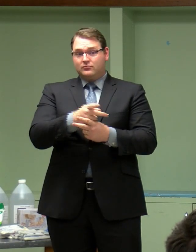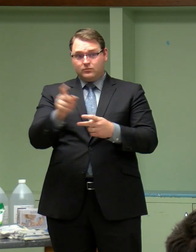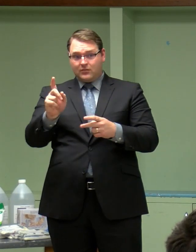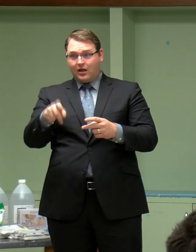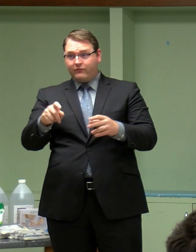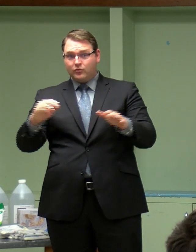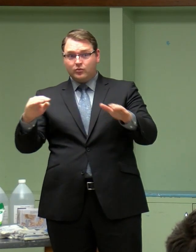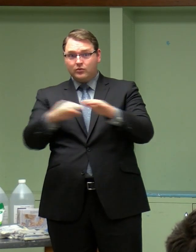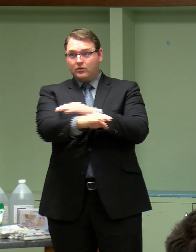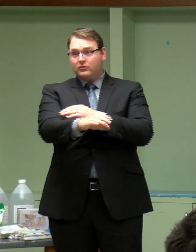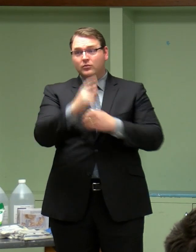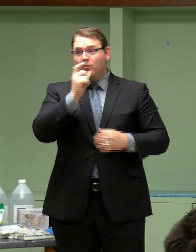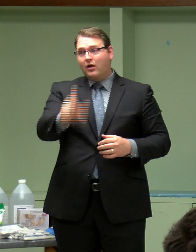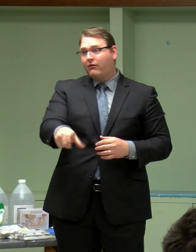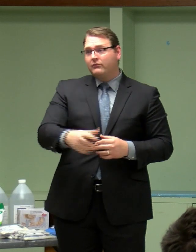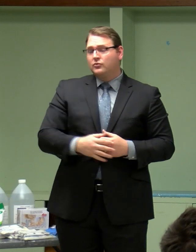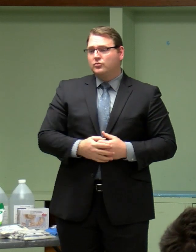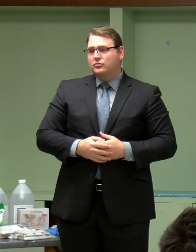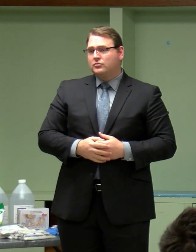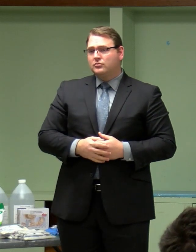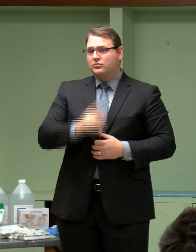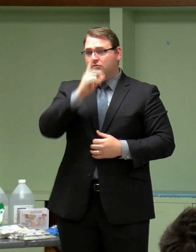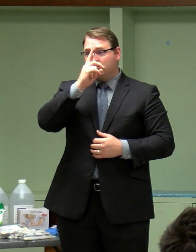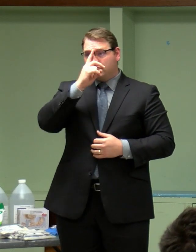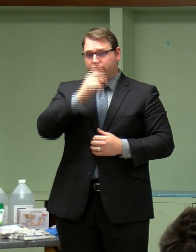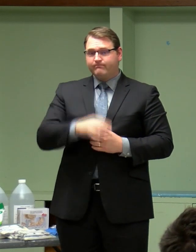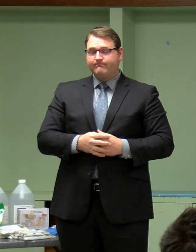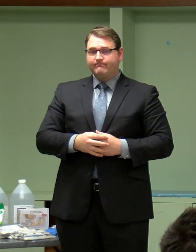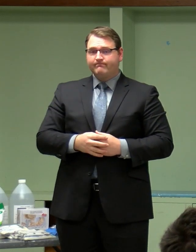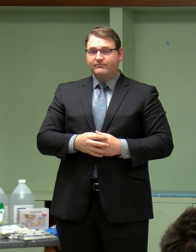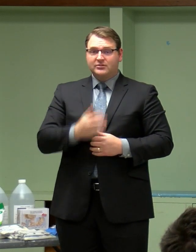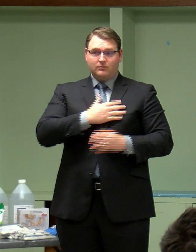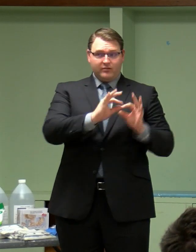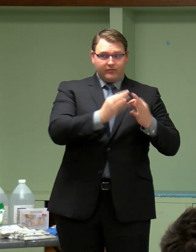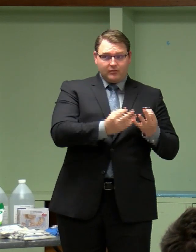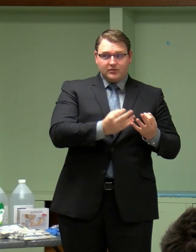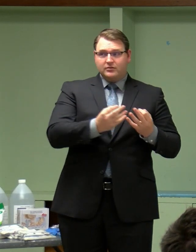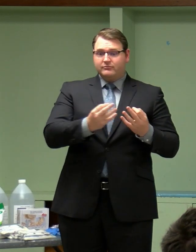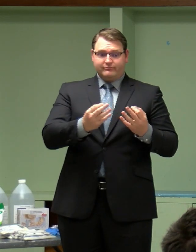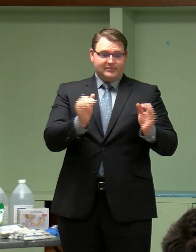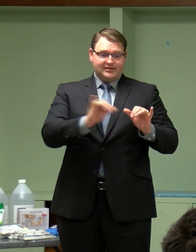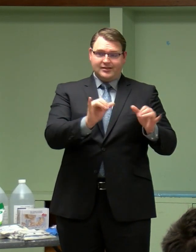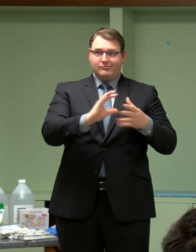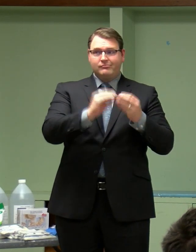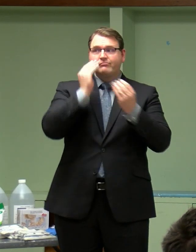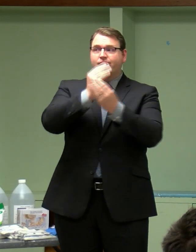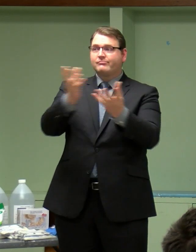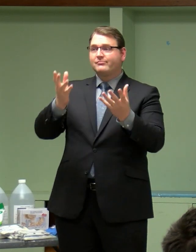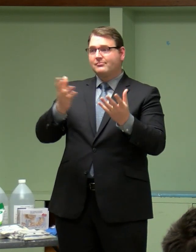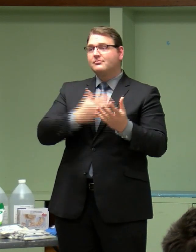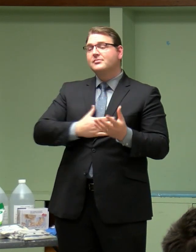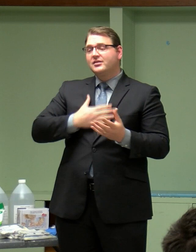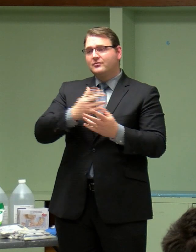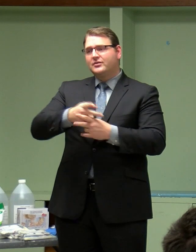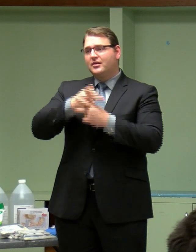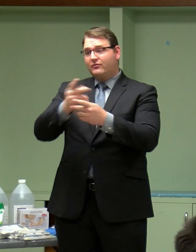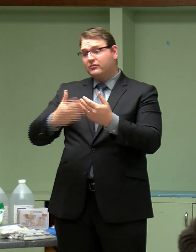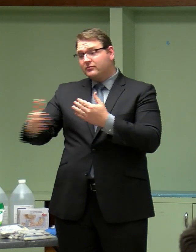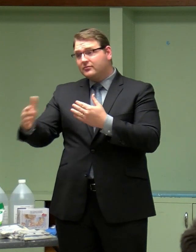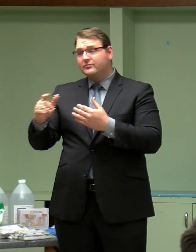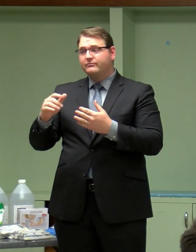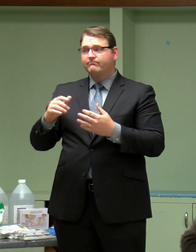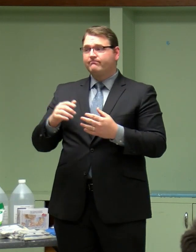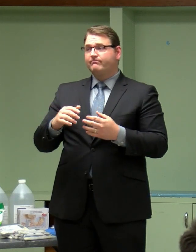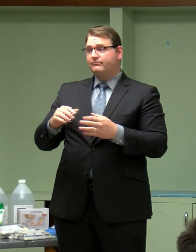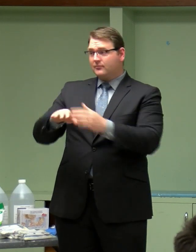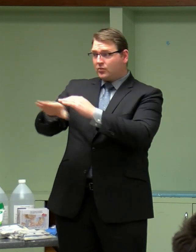family members, and what I say to my family members, I'm saying to the people in this city. Be very, very cautious as you move forward, because